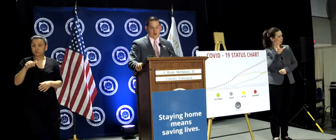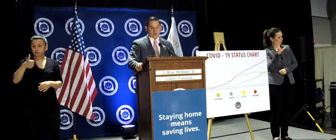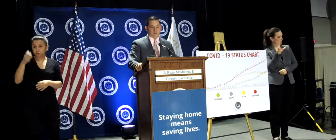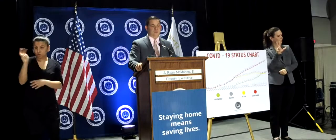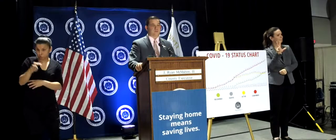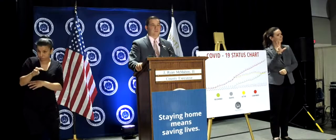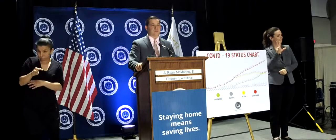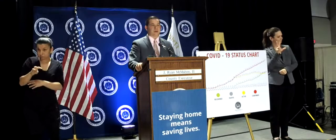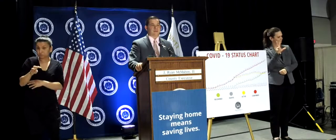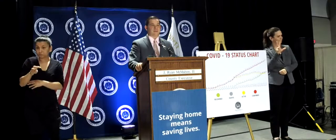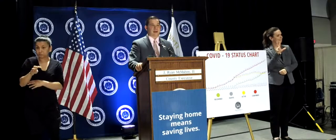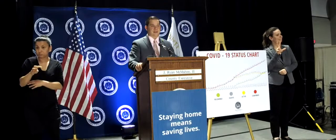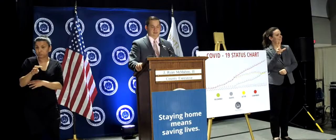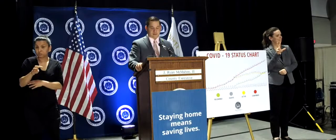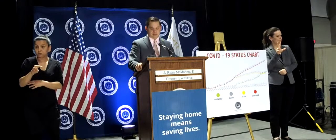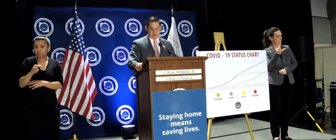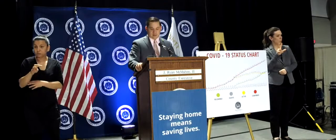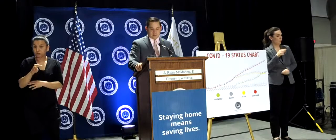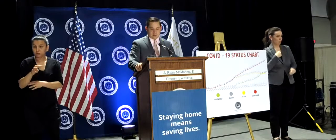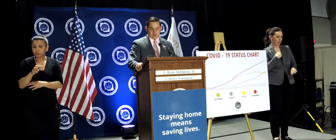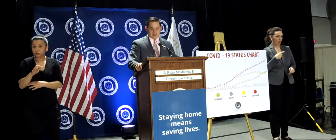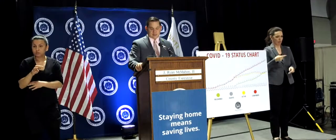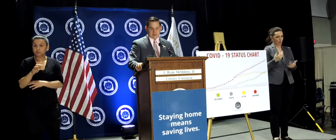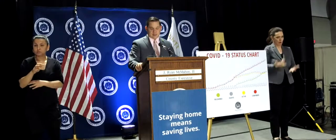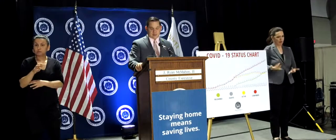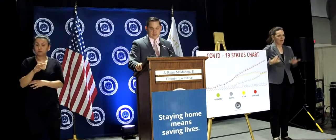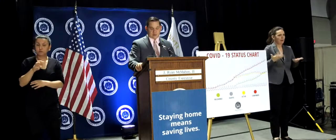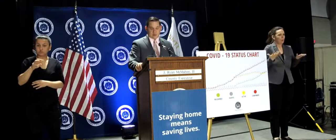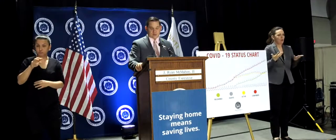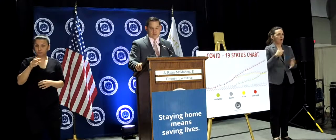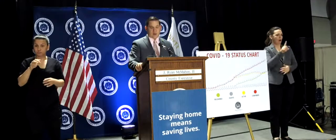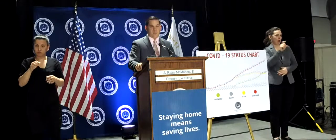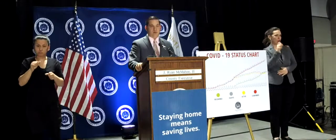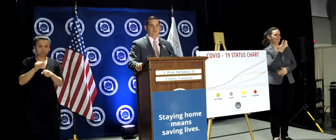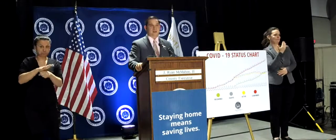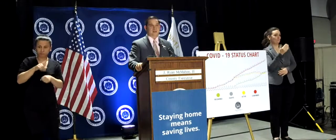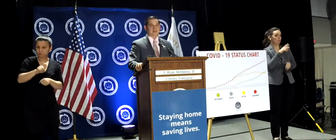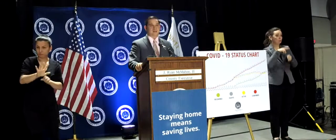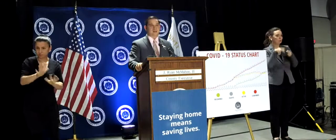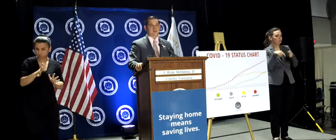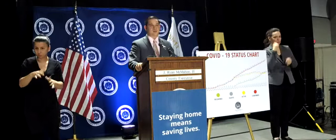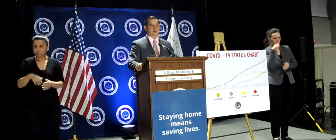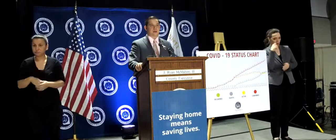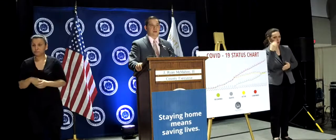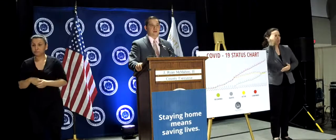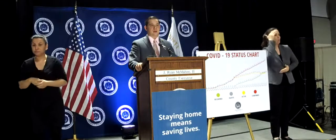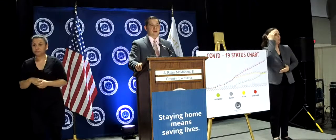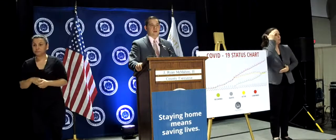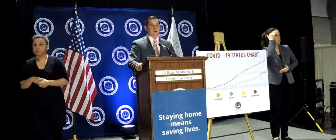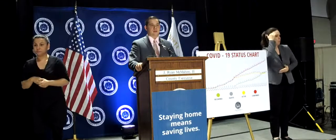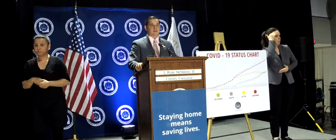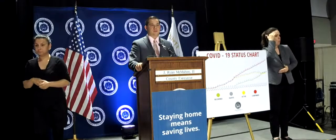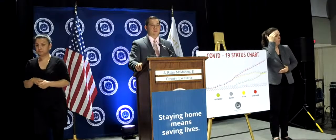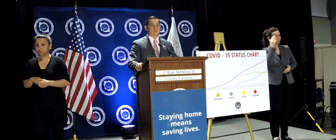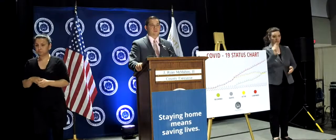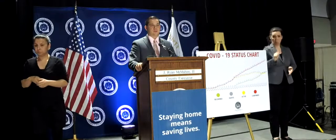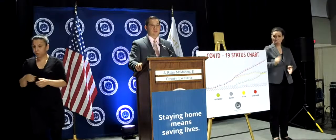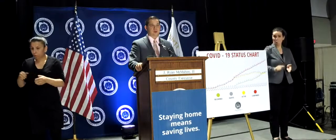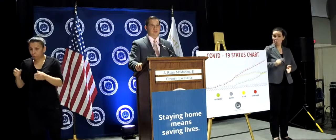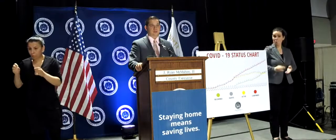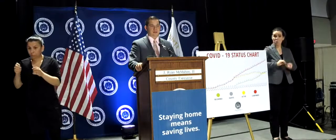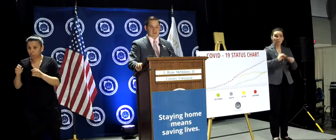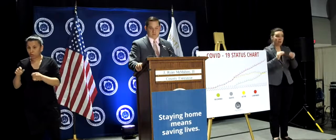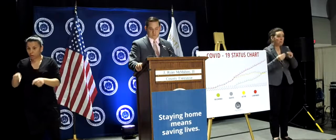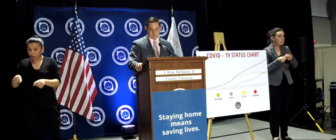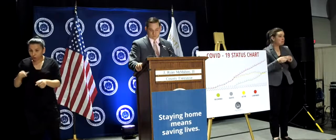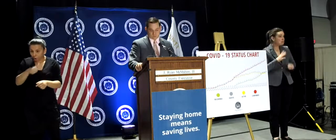have 115 pending tests. That is the second lowest number of pending tests we've had since we've